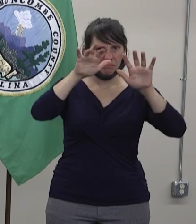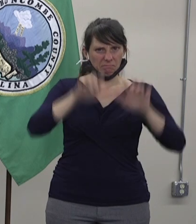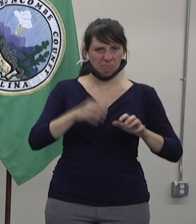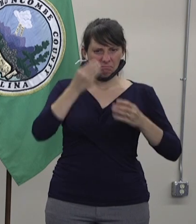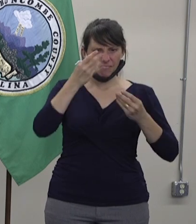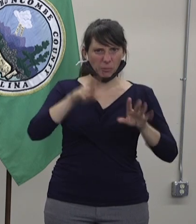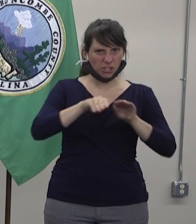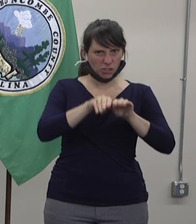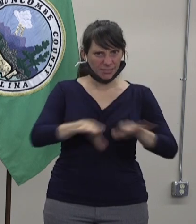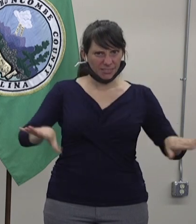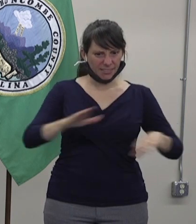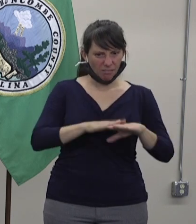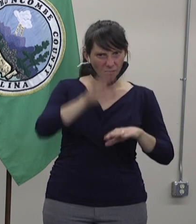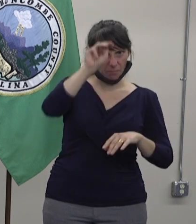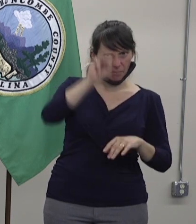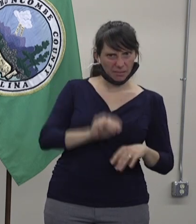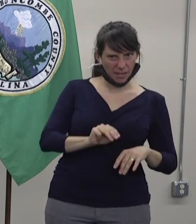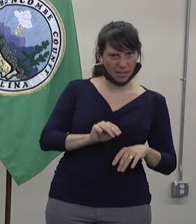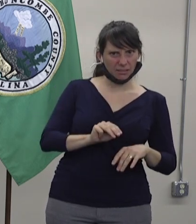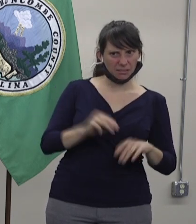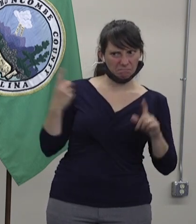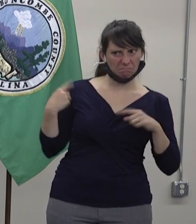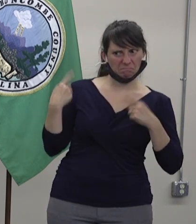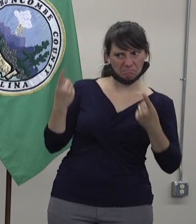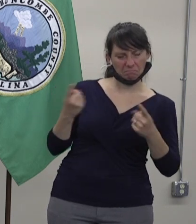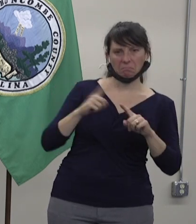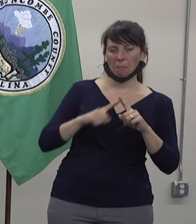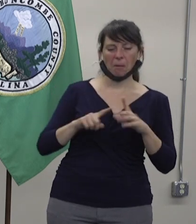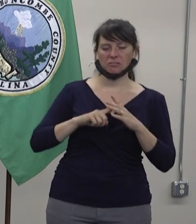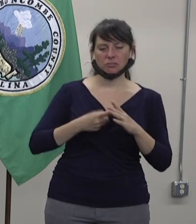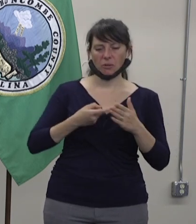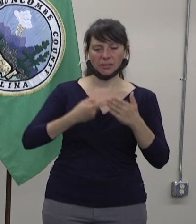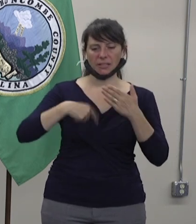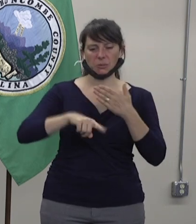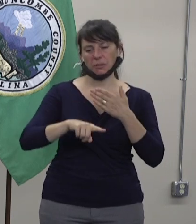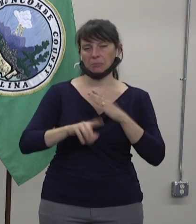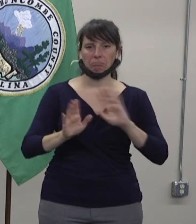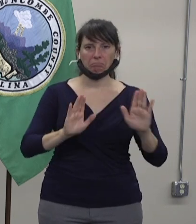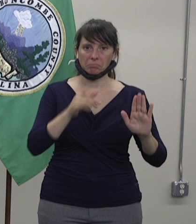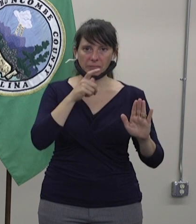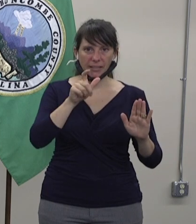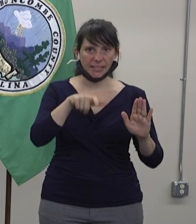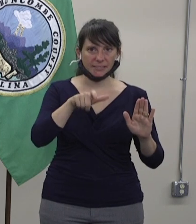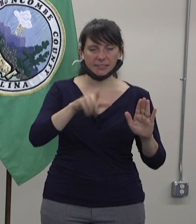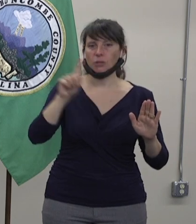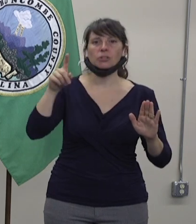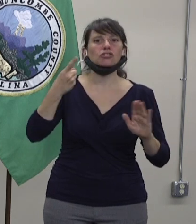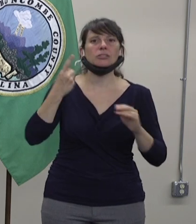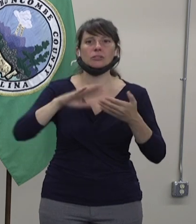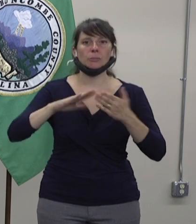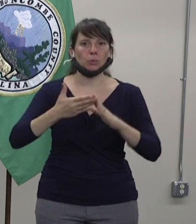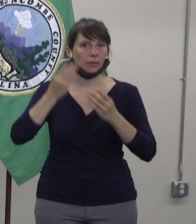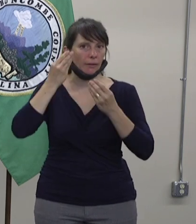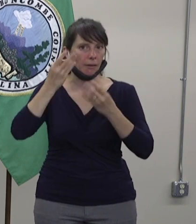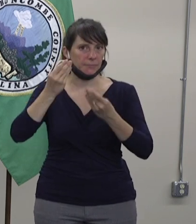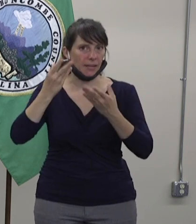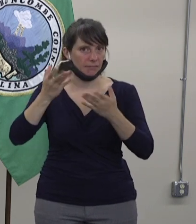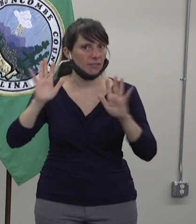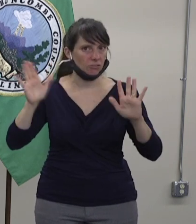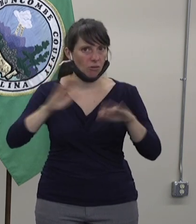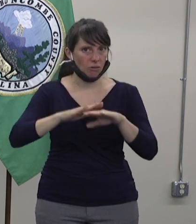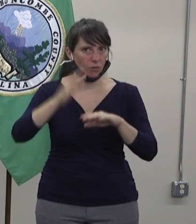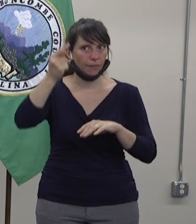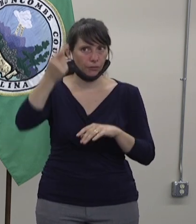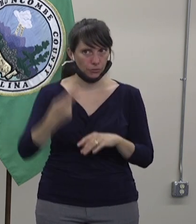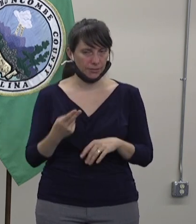unless there is something notable that happens over the weekend that we need to update our community on. So again, we'll be back next